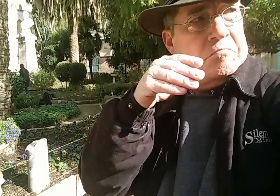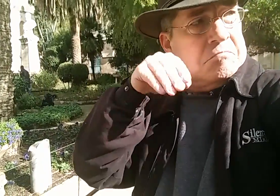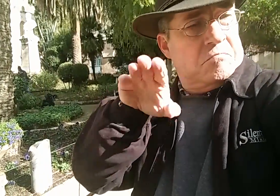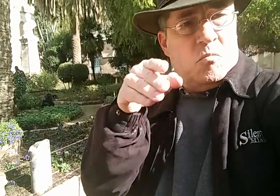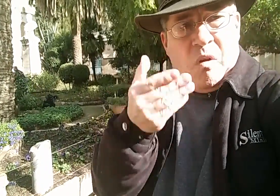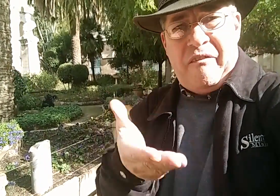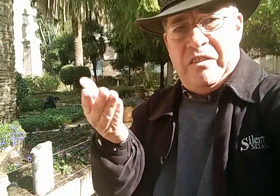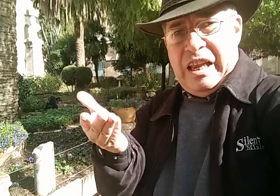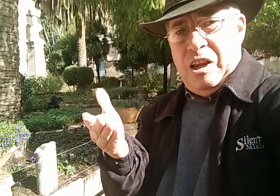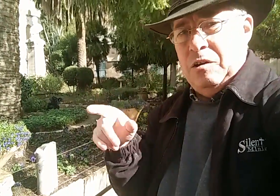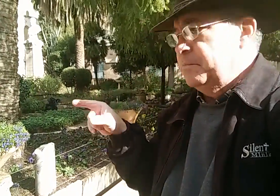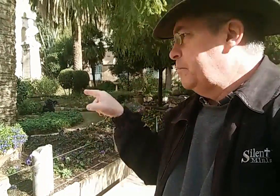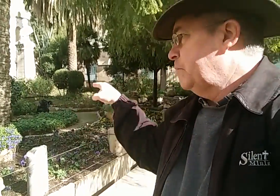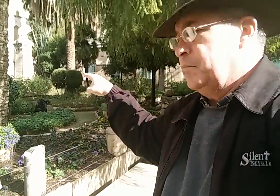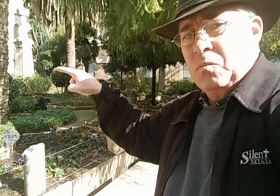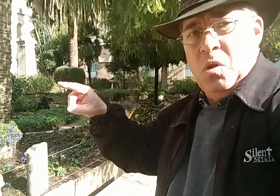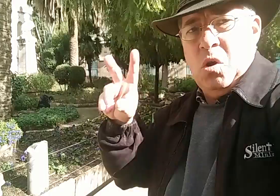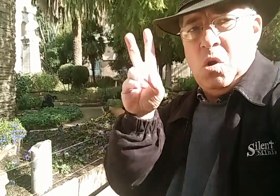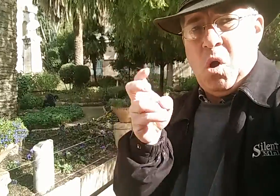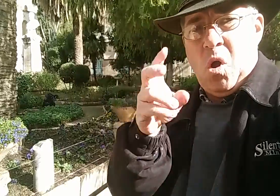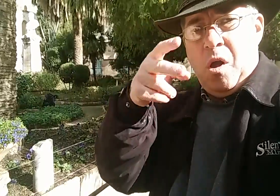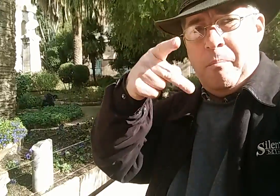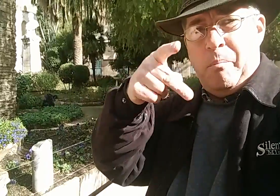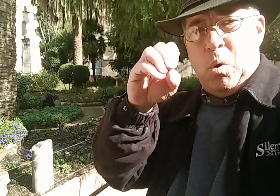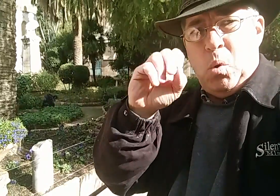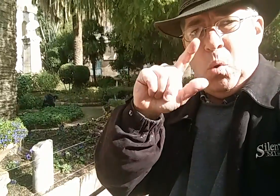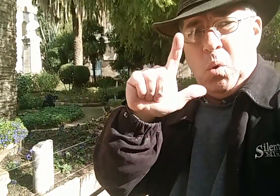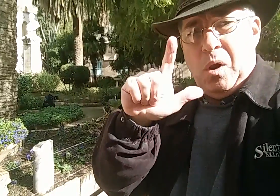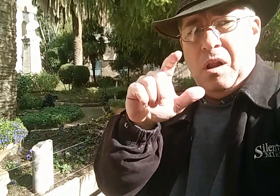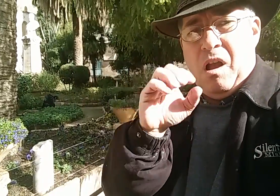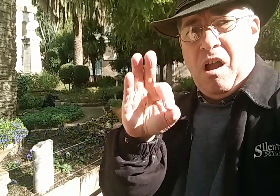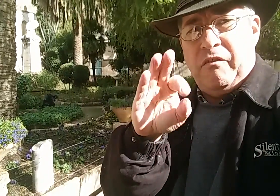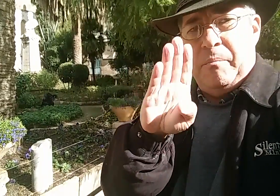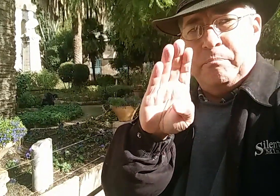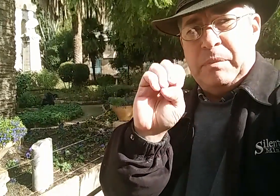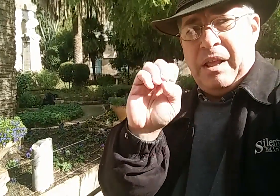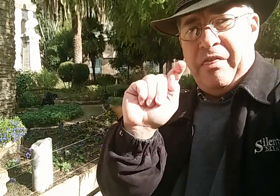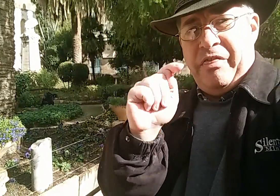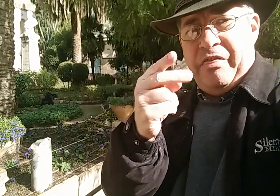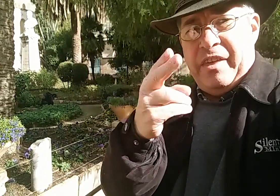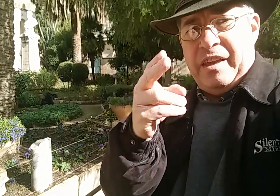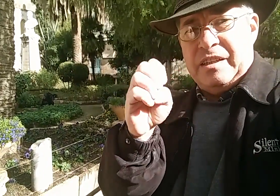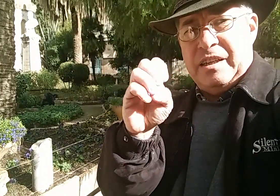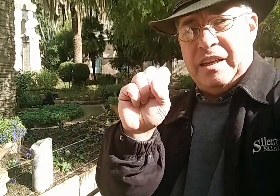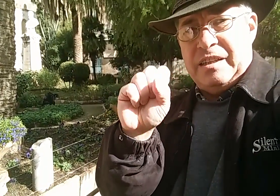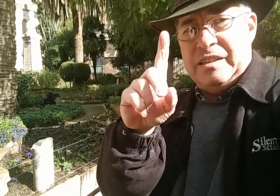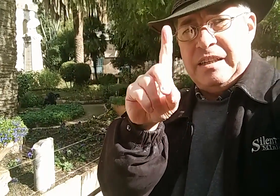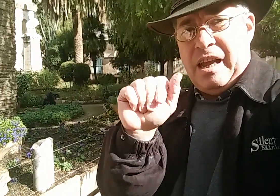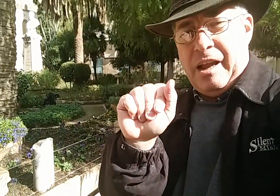We just came in the Lion's Gate, and now we are in the area called the Pool of